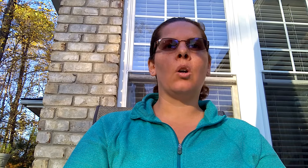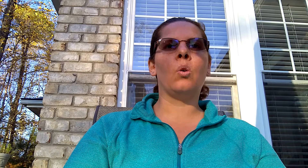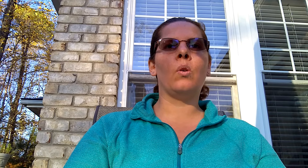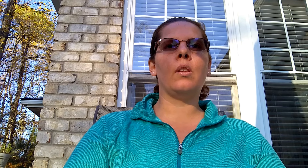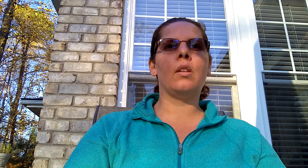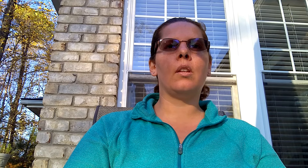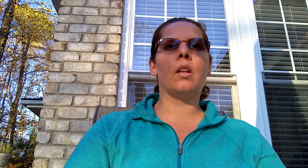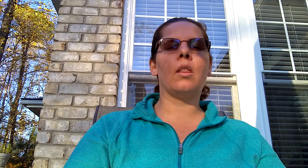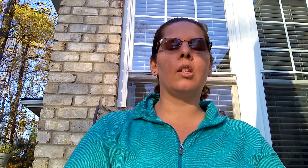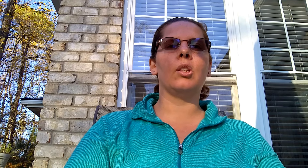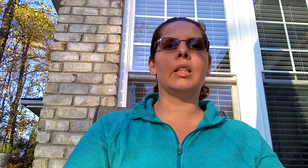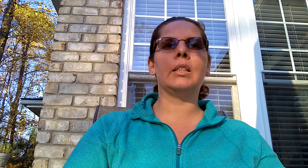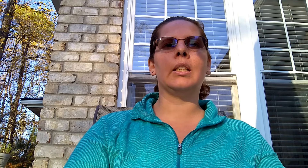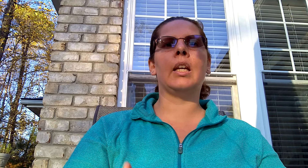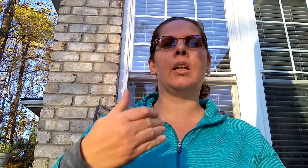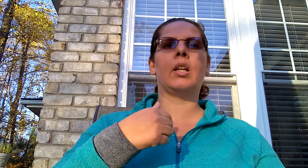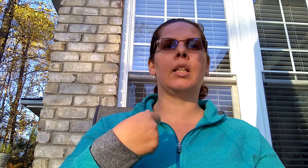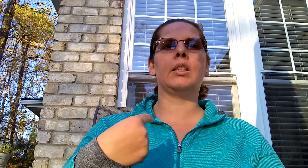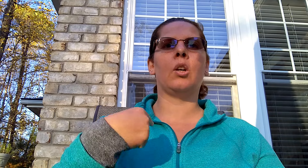So then you can say, okay, so